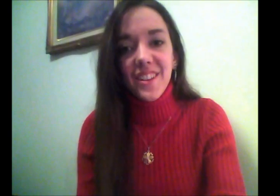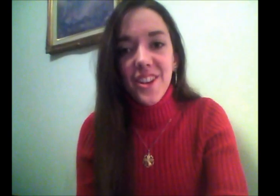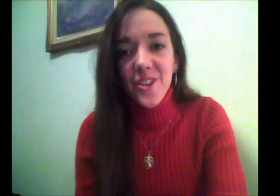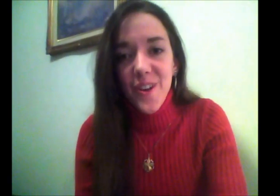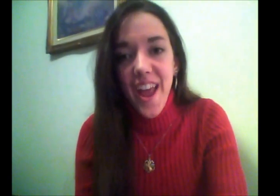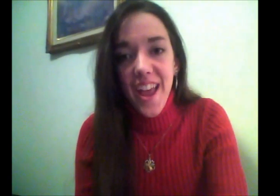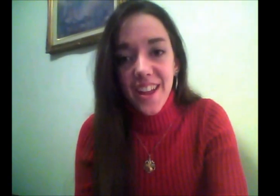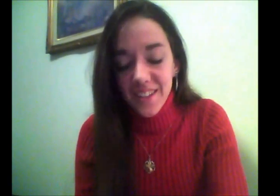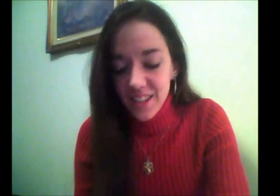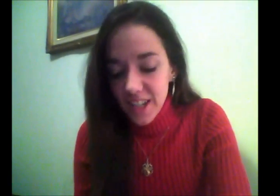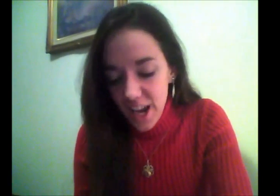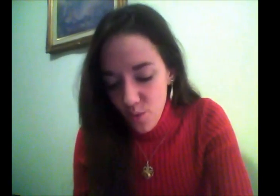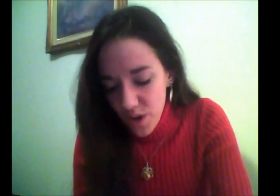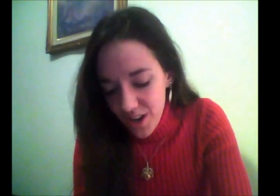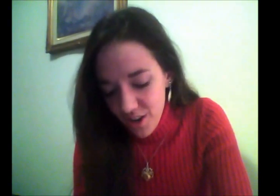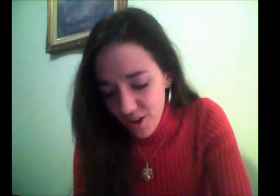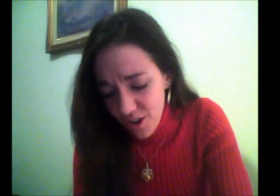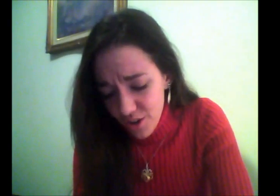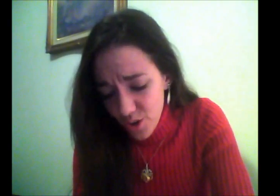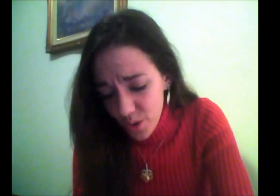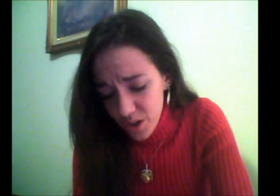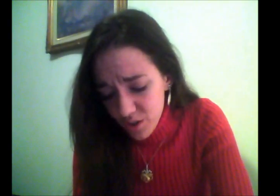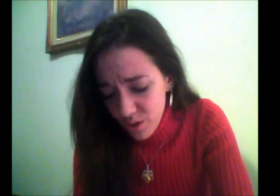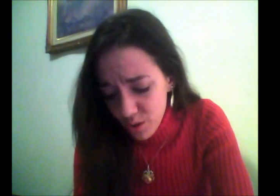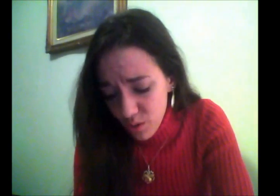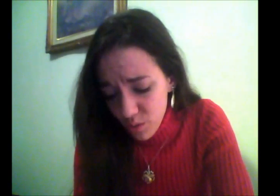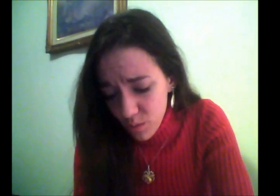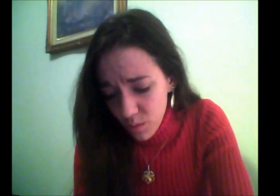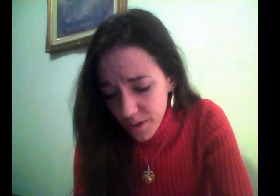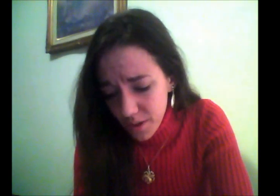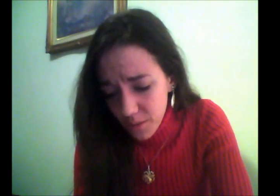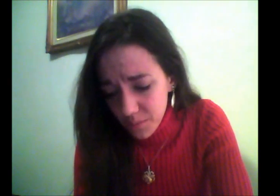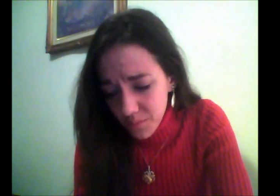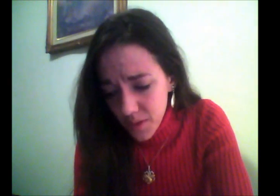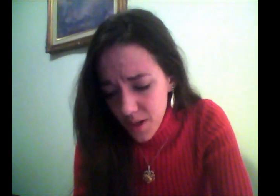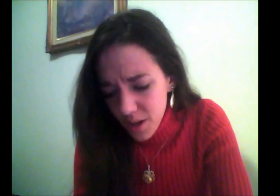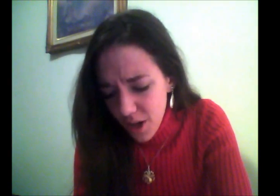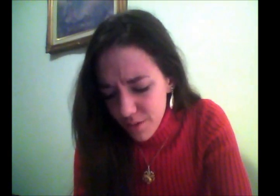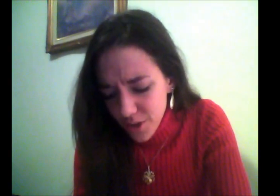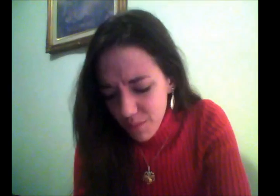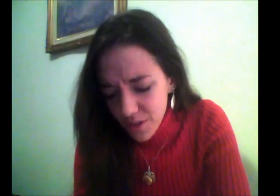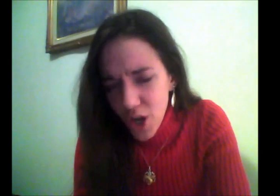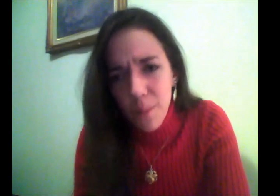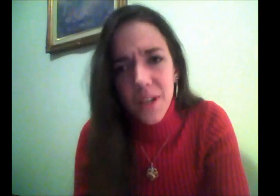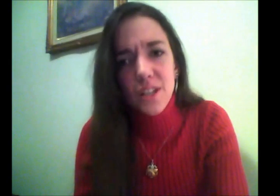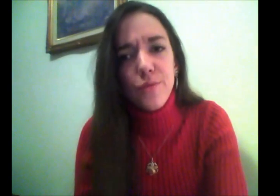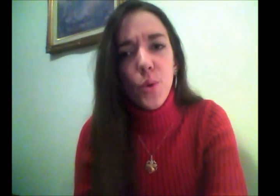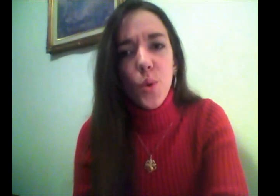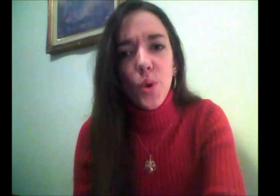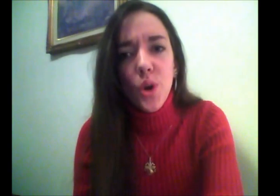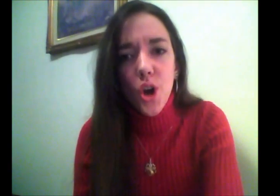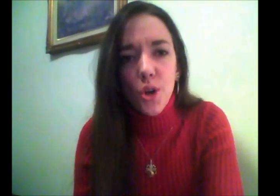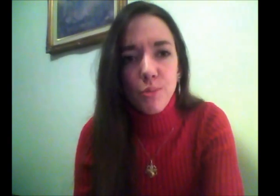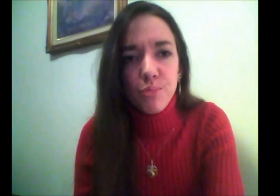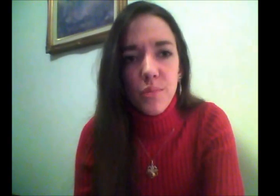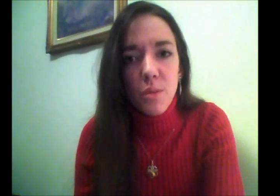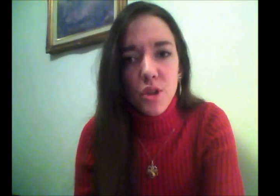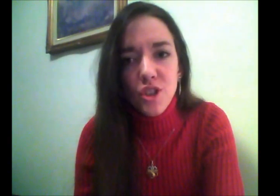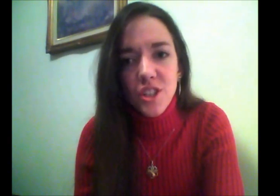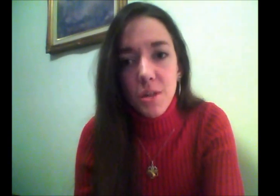Hello, and today we are going to cover some of the topics for emergency